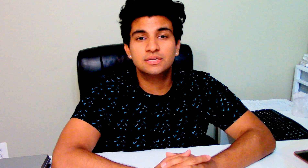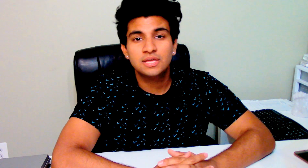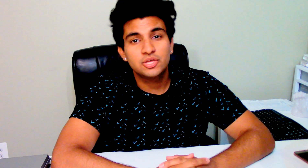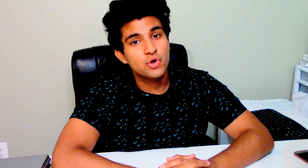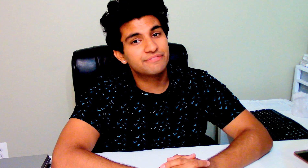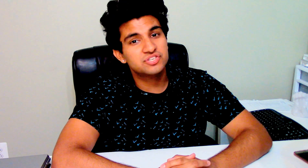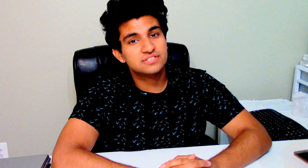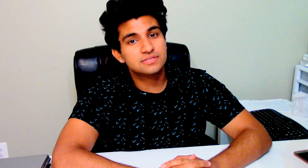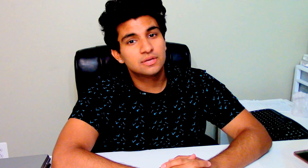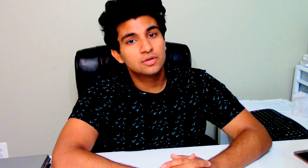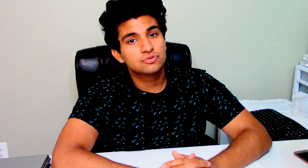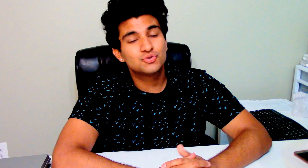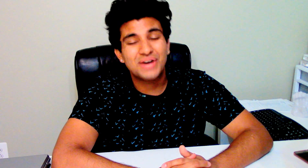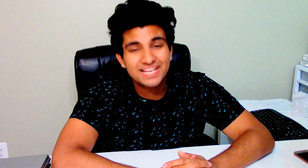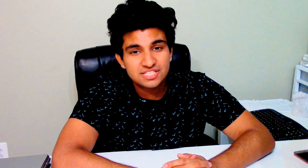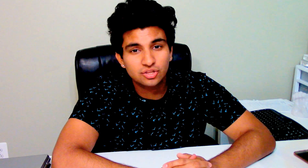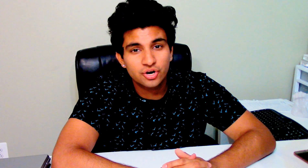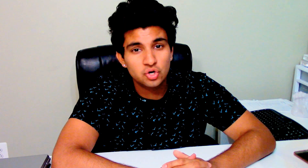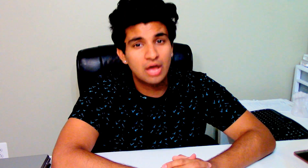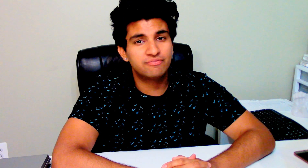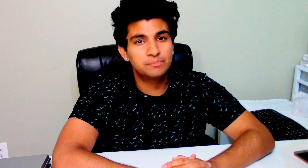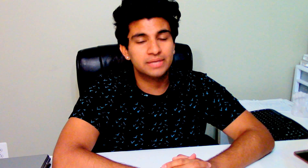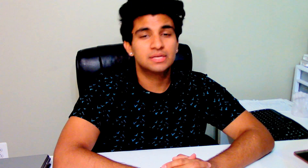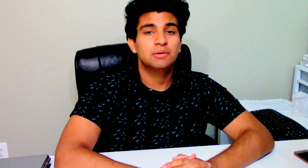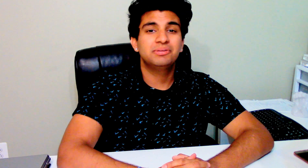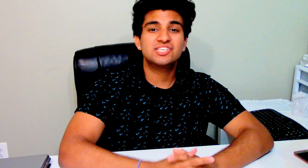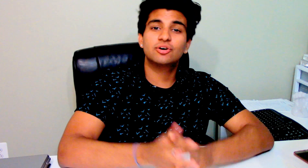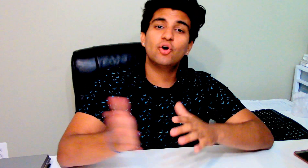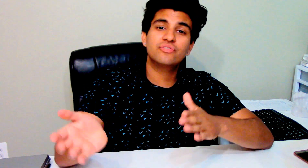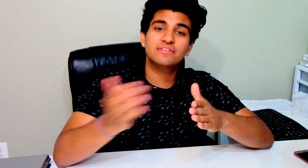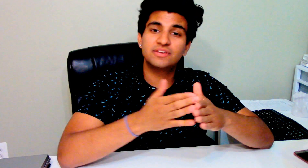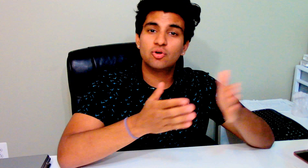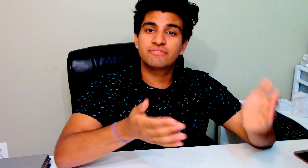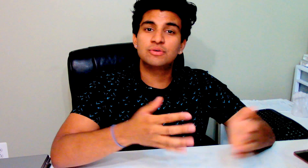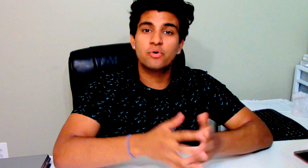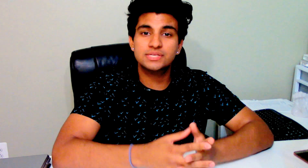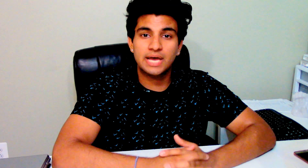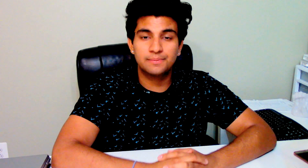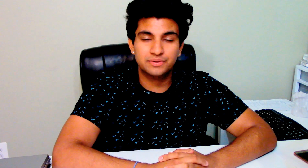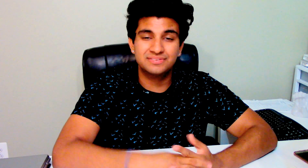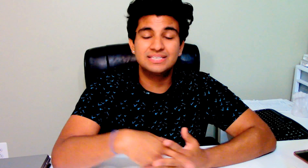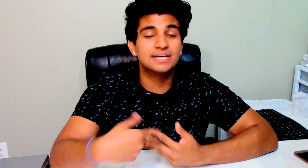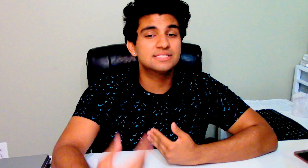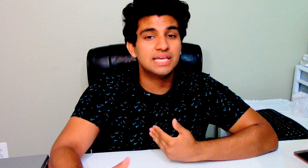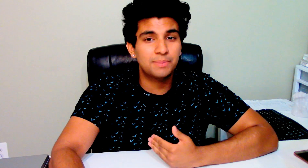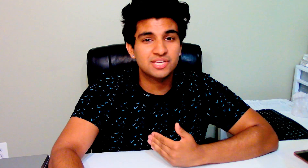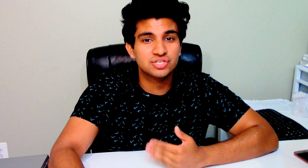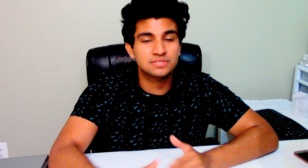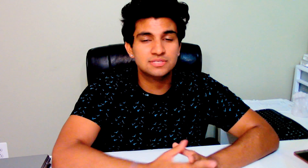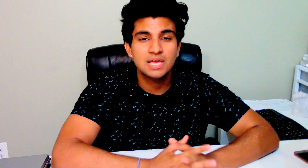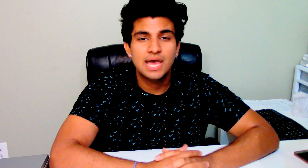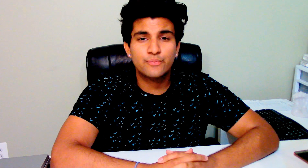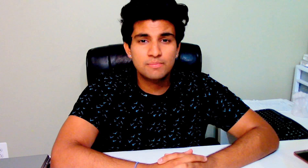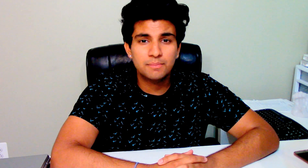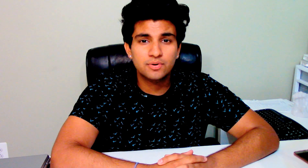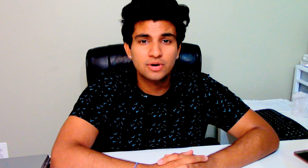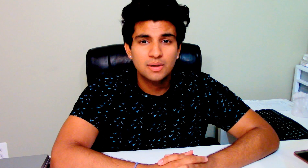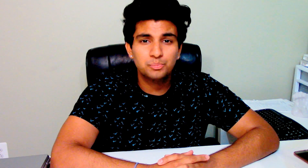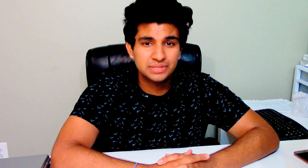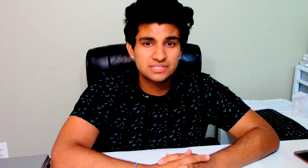You have just tried to learn your alphabet. Please go over the video a few more times because it does take patience. And remember, please